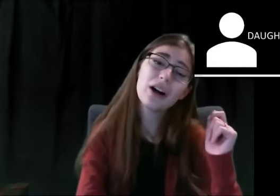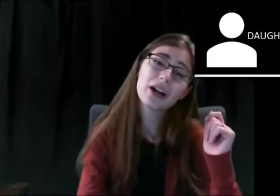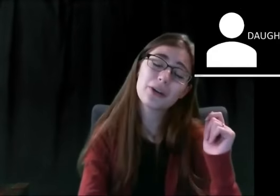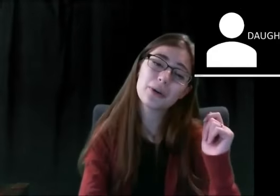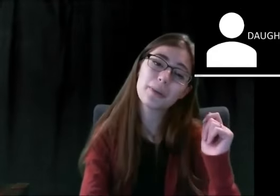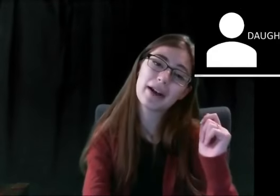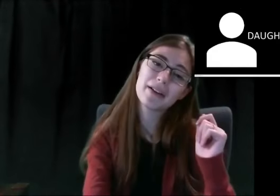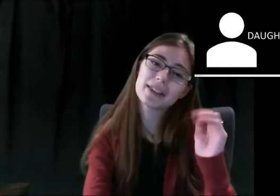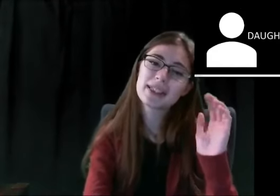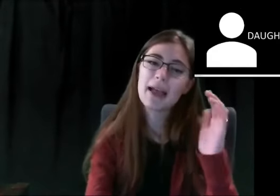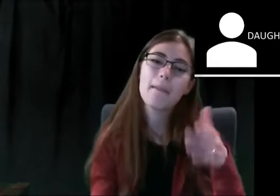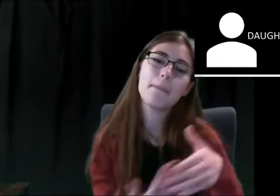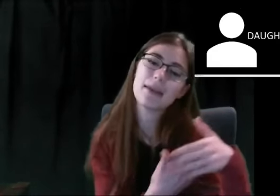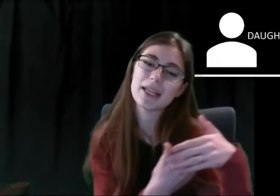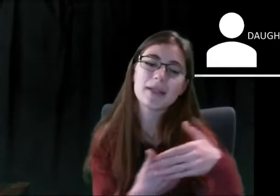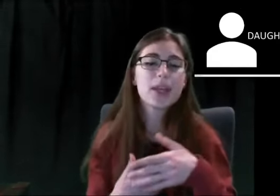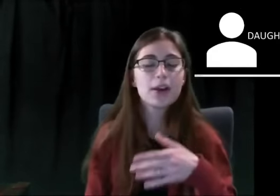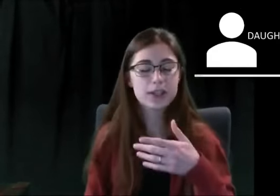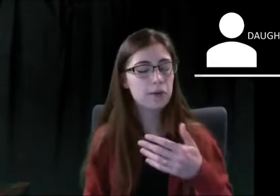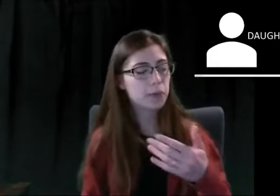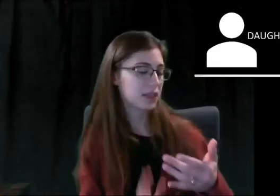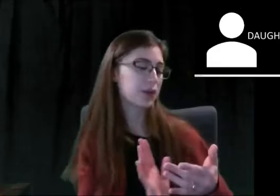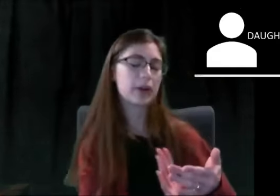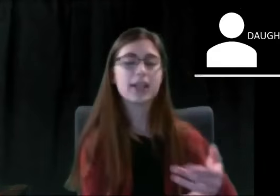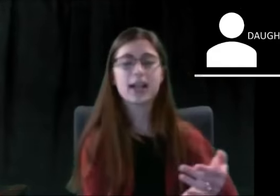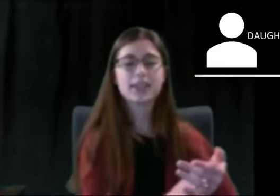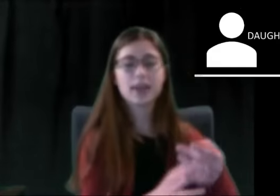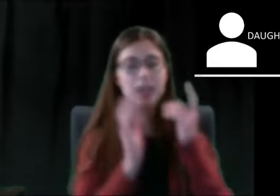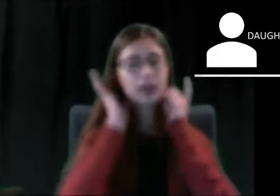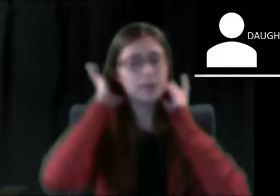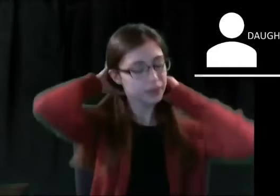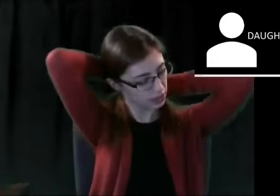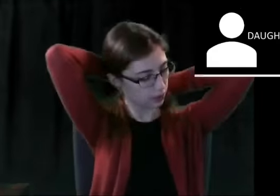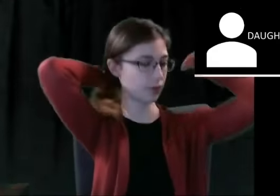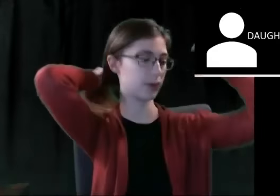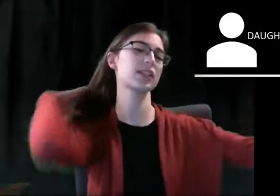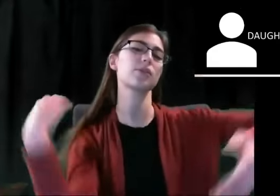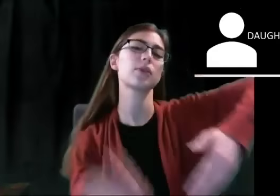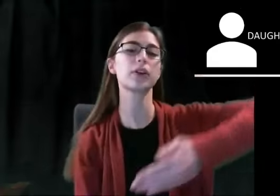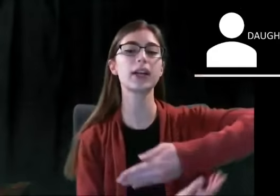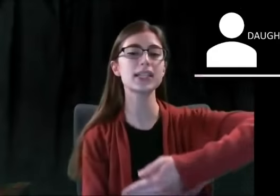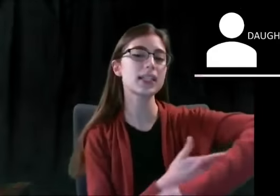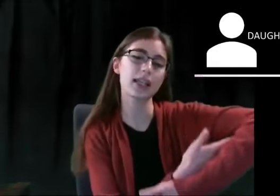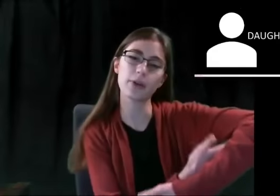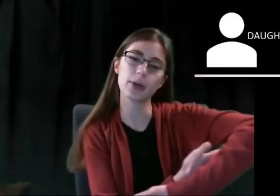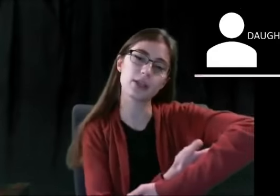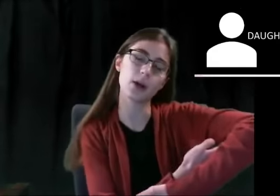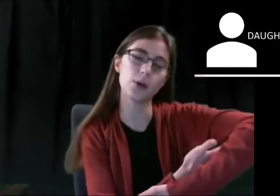your parents' baby. So with your non-dominant arm, you are going to crook it like you're going to hold a